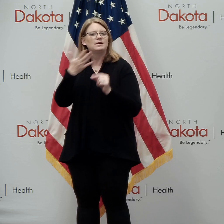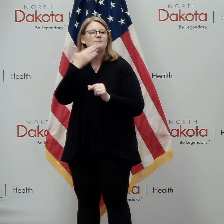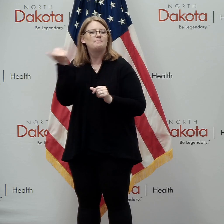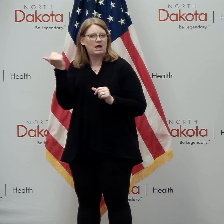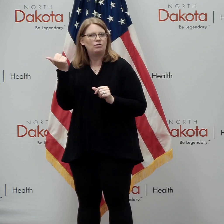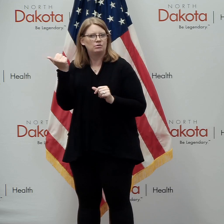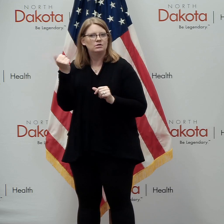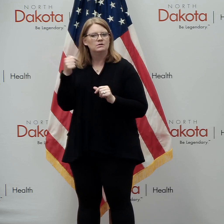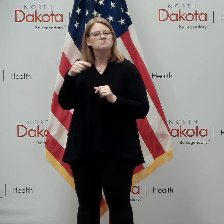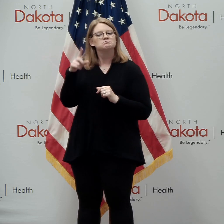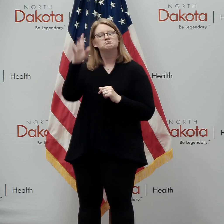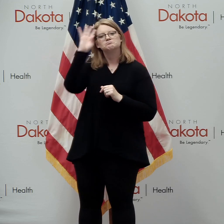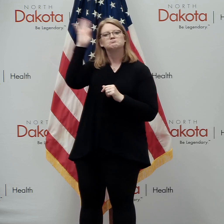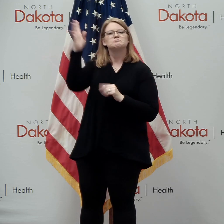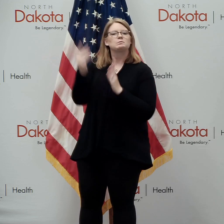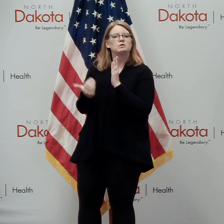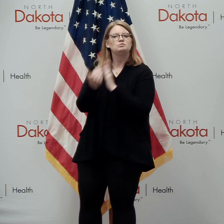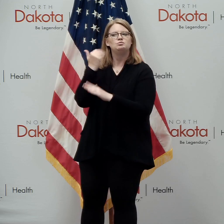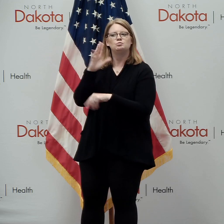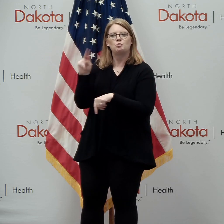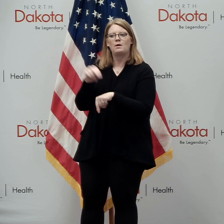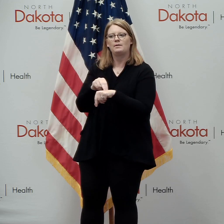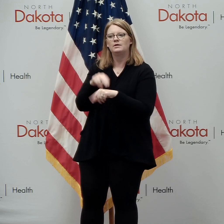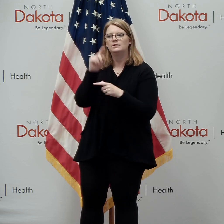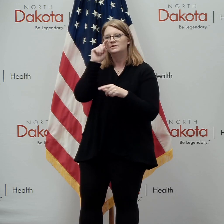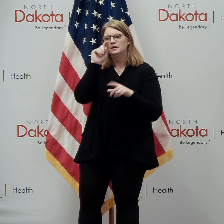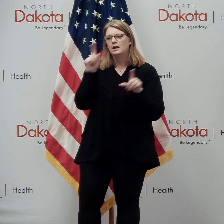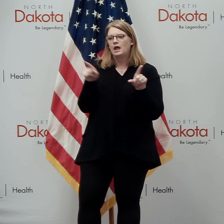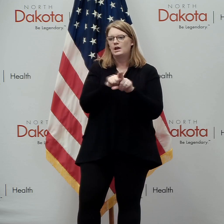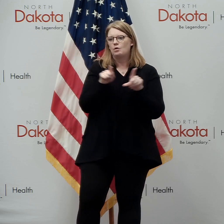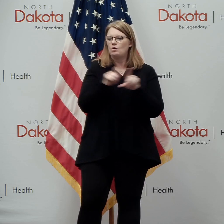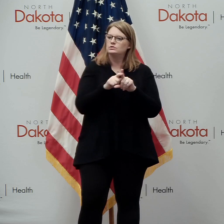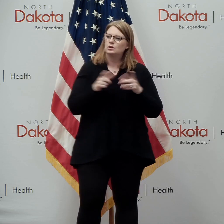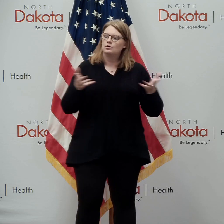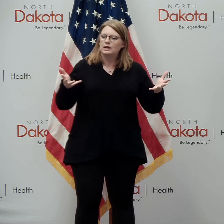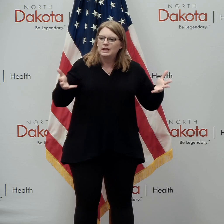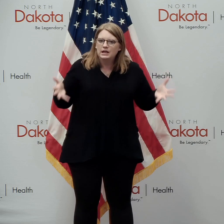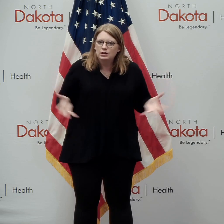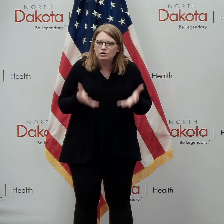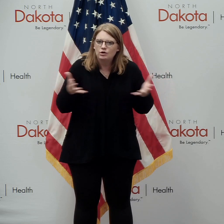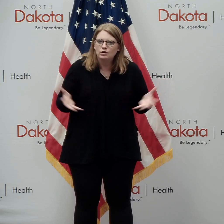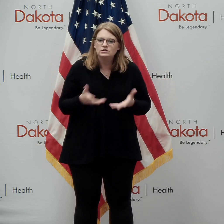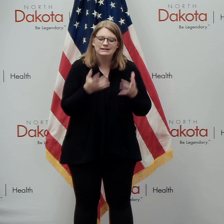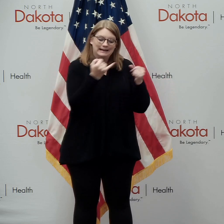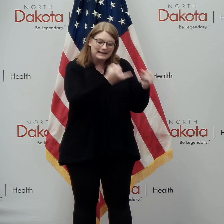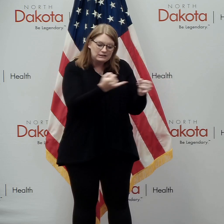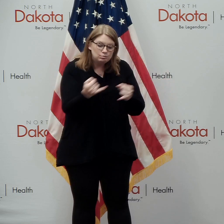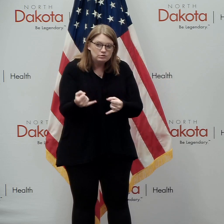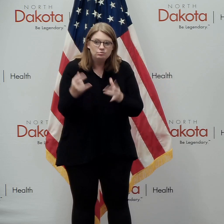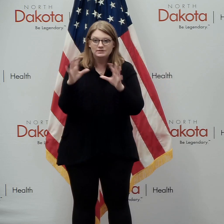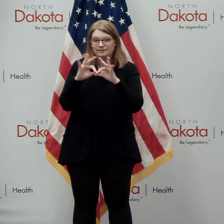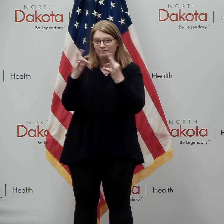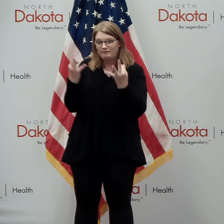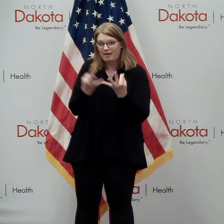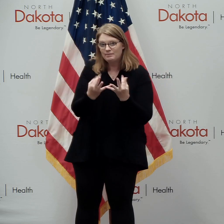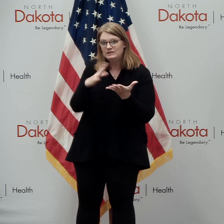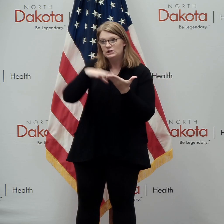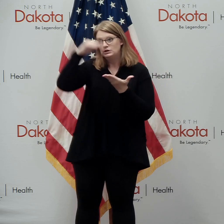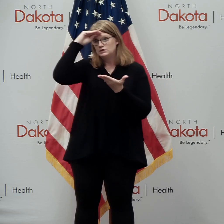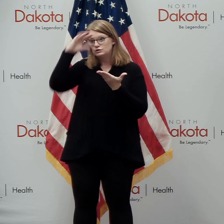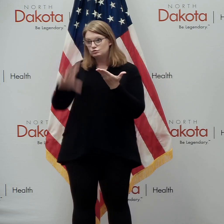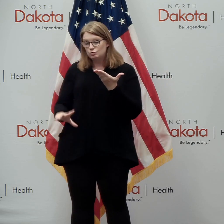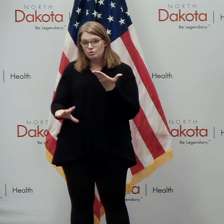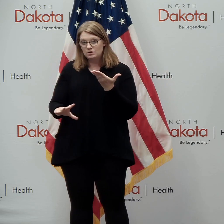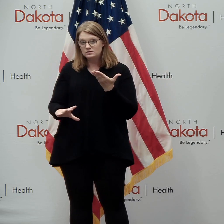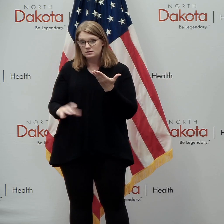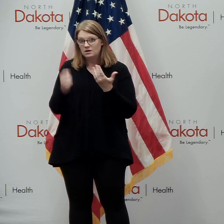a better new normal. And again, we would also encourage individuals, family, and students that if you've got